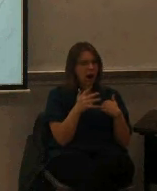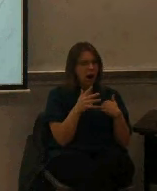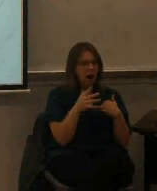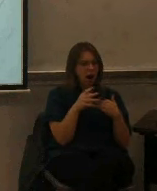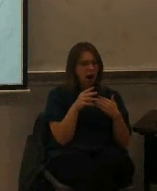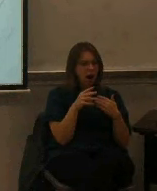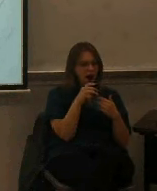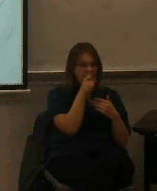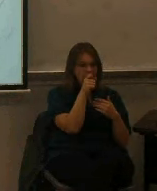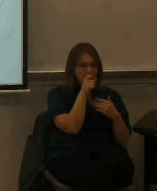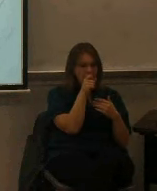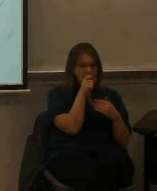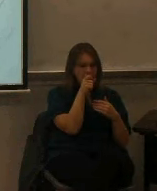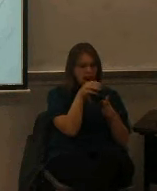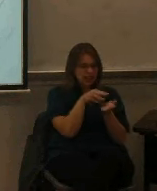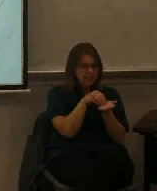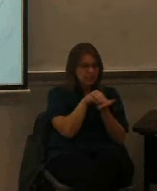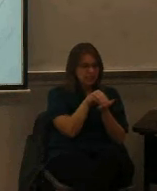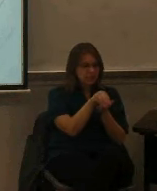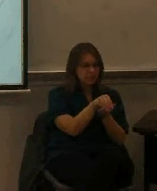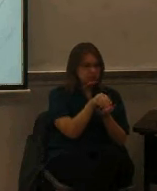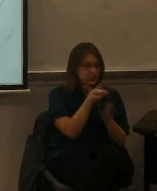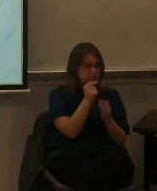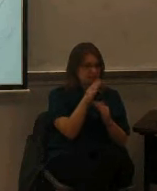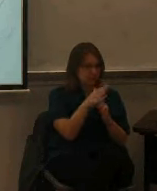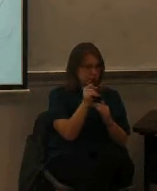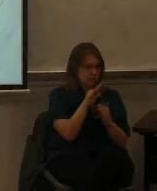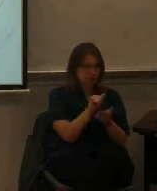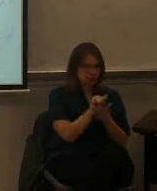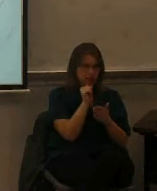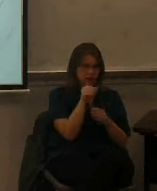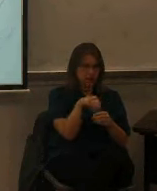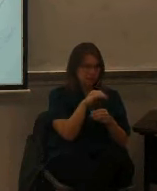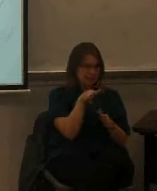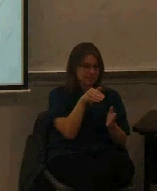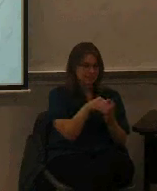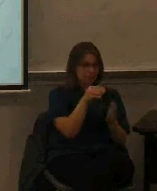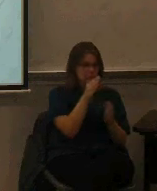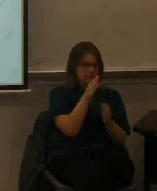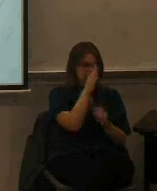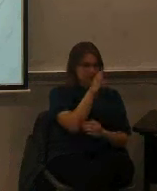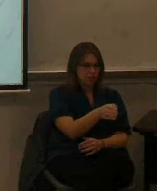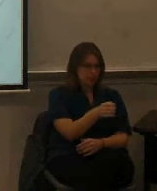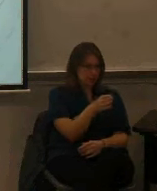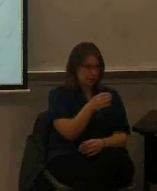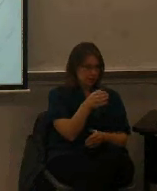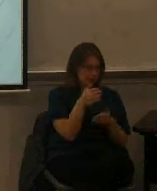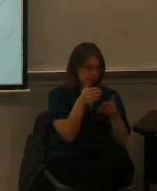skimming off the top of that they're not sort of in the central line of